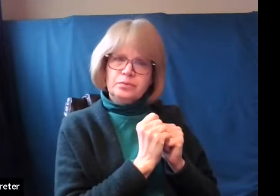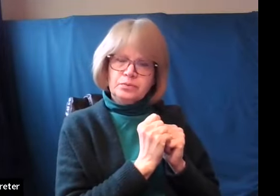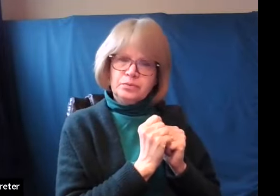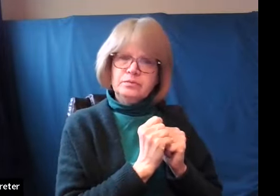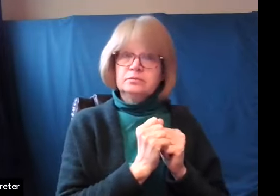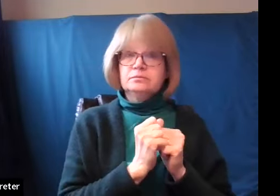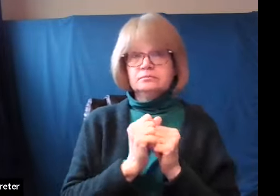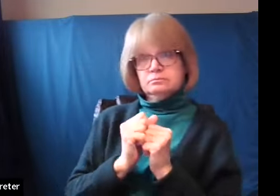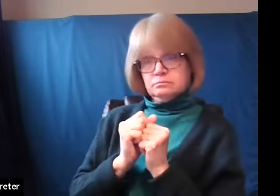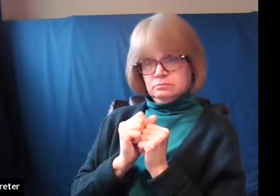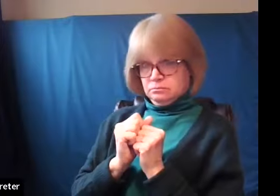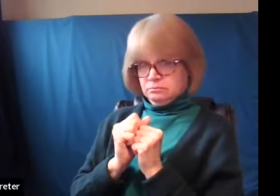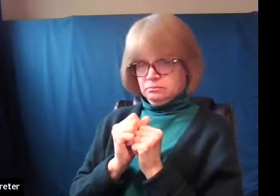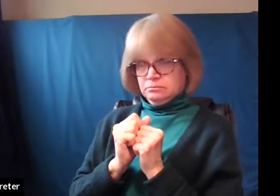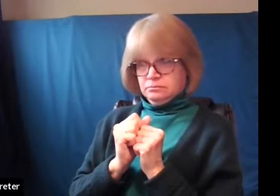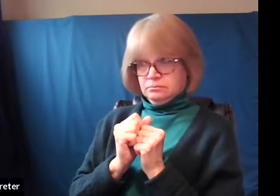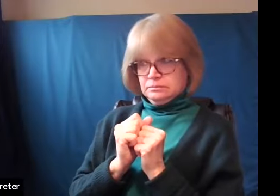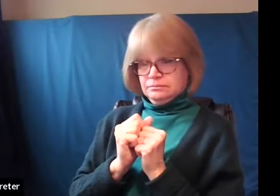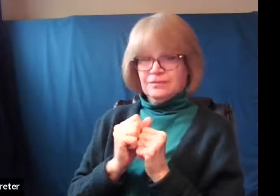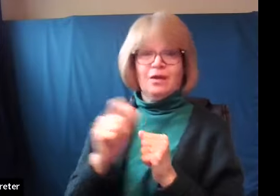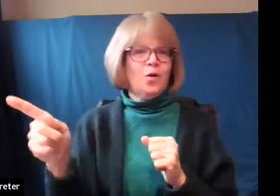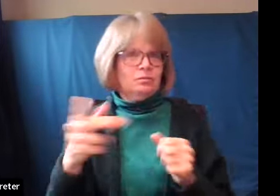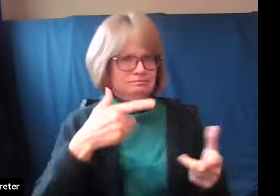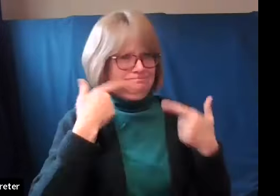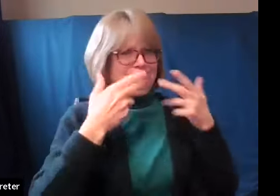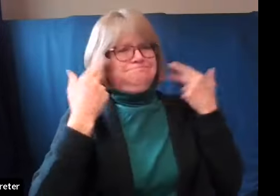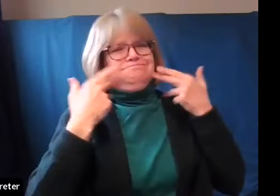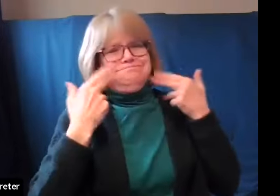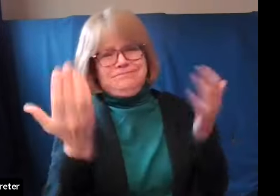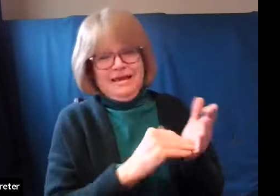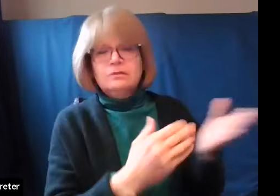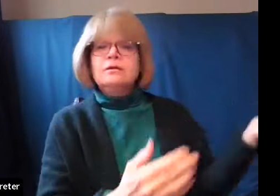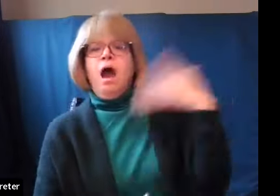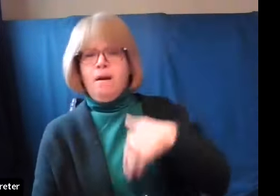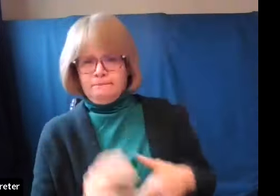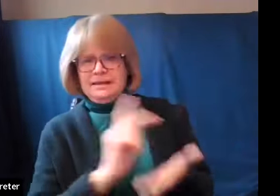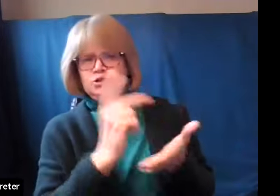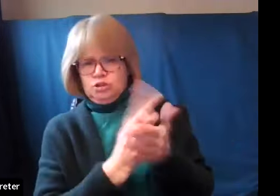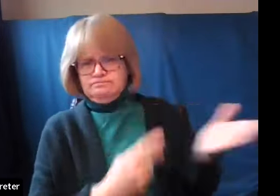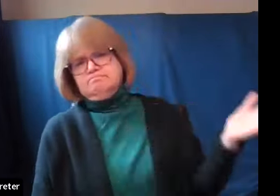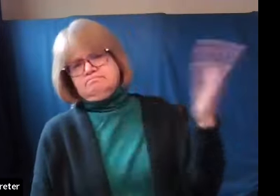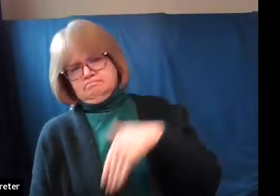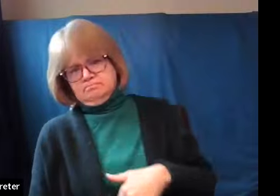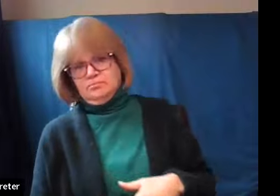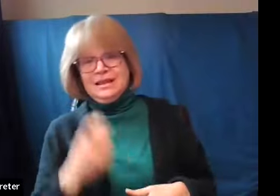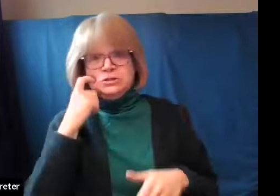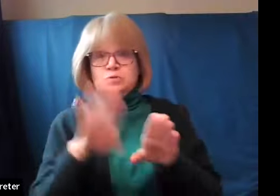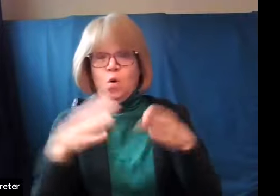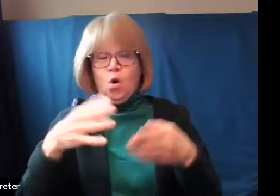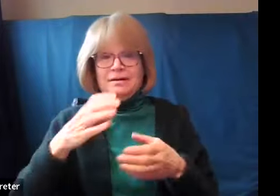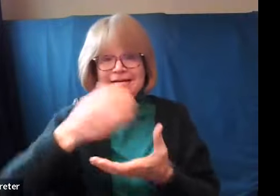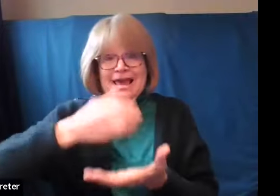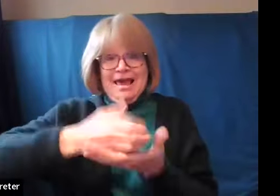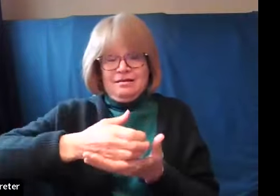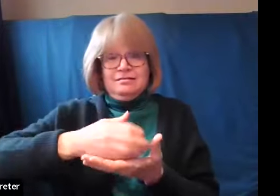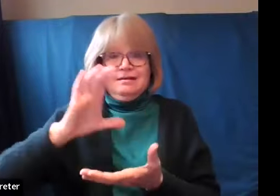guest before him. There was that uneasy laugh again. "Come out to the kitchen," he gestured. "I just opened the can